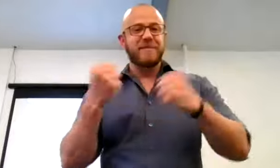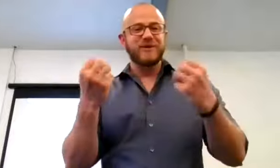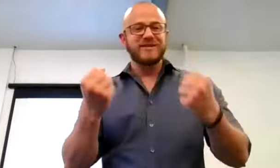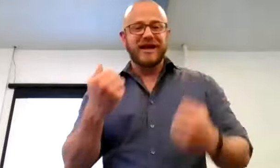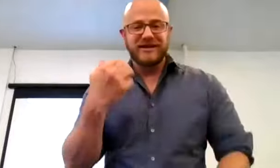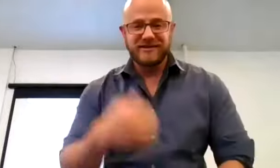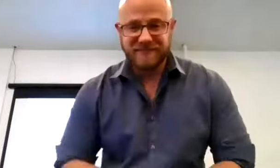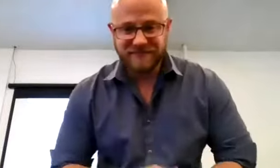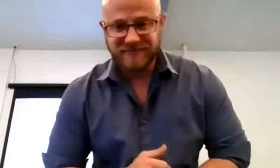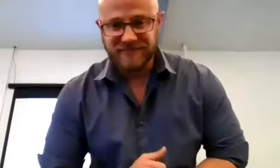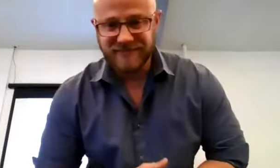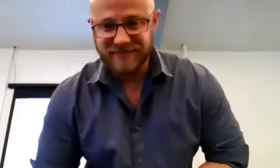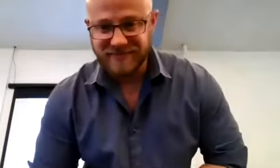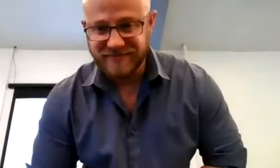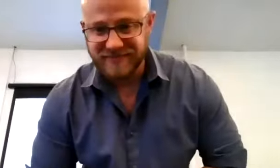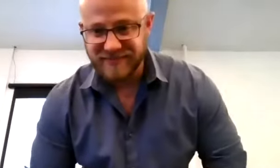that's the ASL there, and just saves the time.